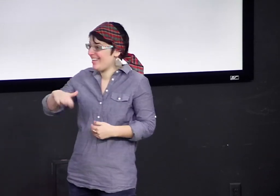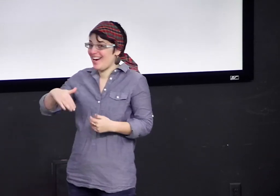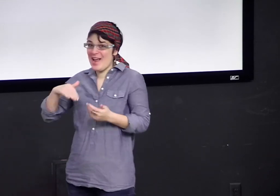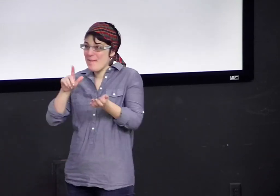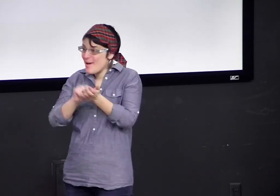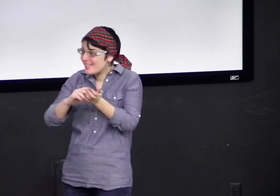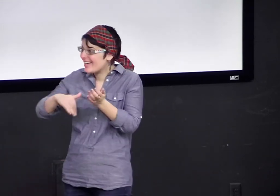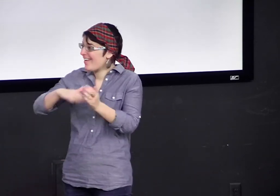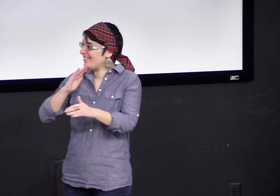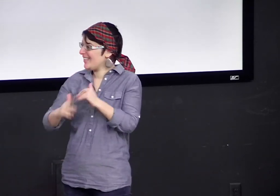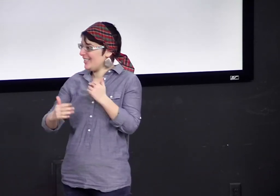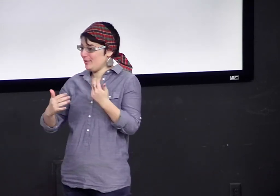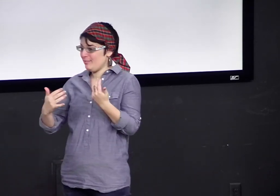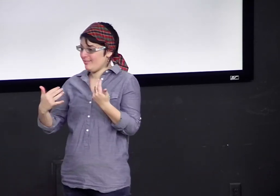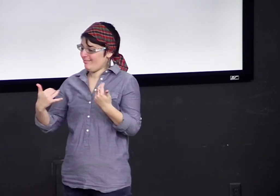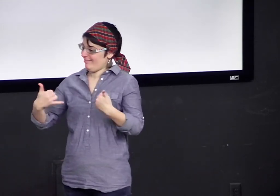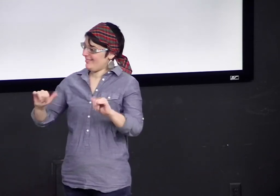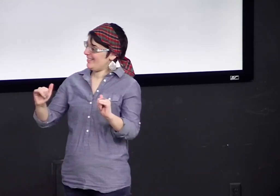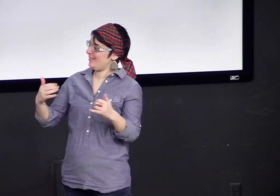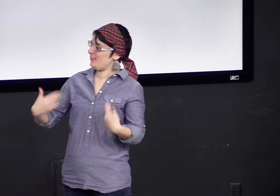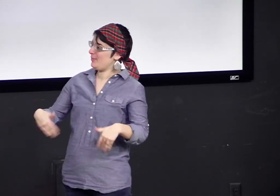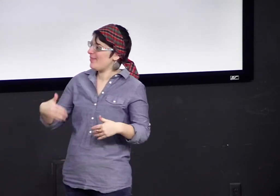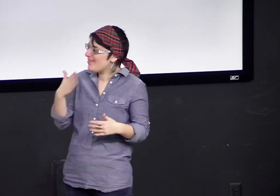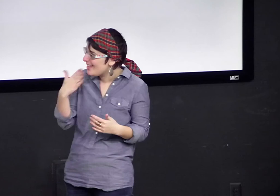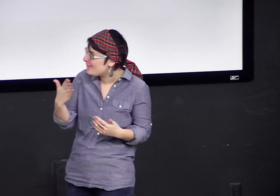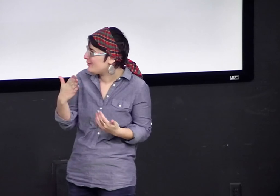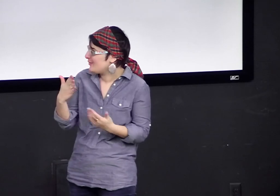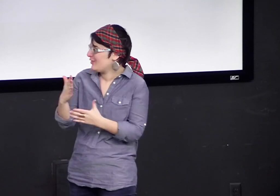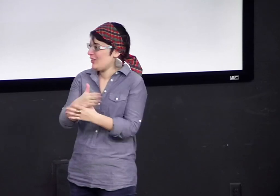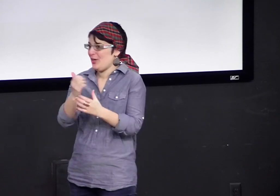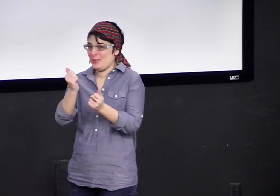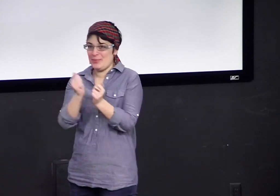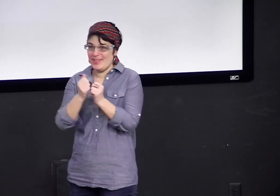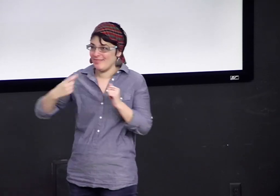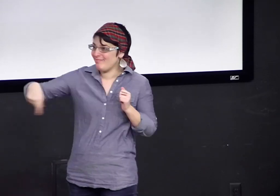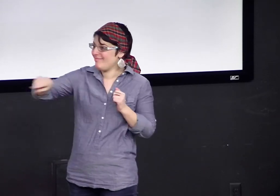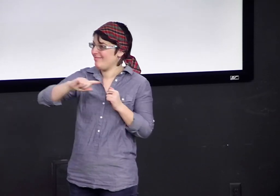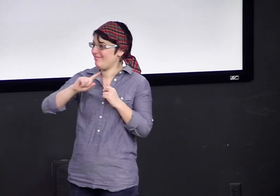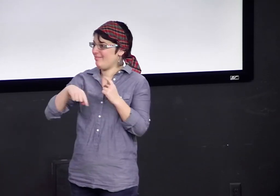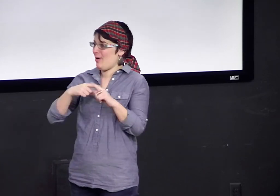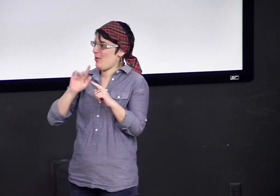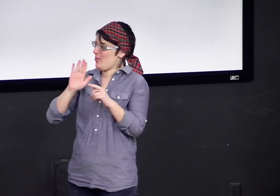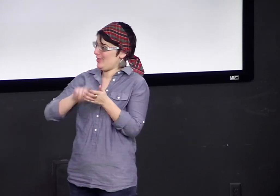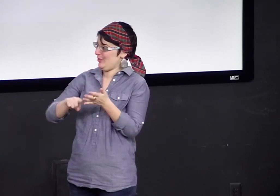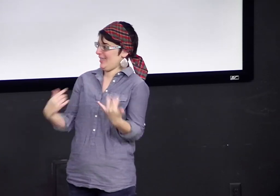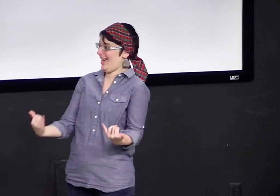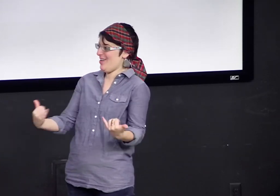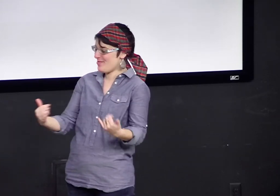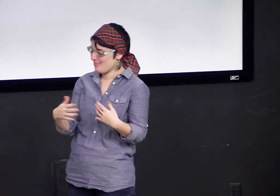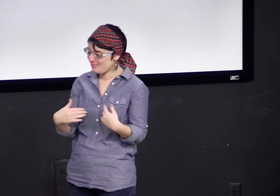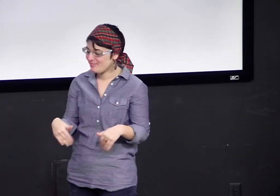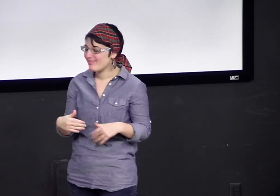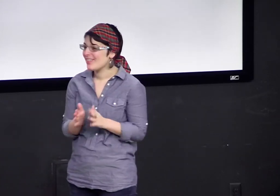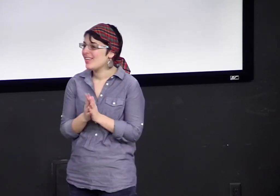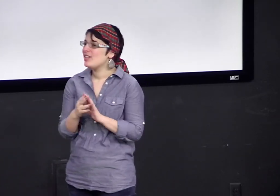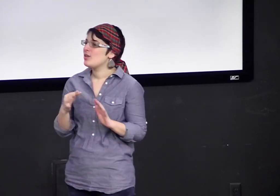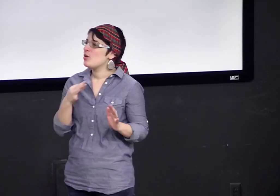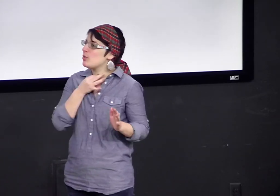work and see where you are in the process before you've even become published. And it's just fantastic that you're able to share what you